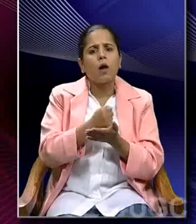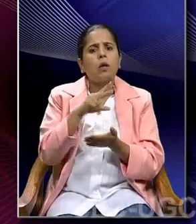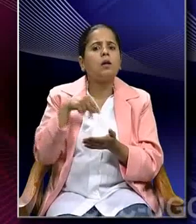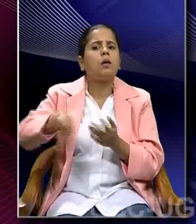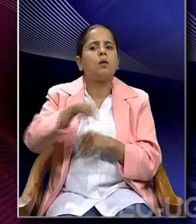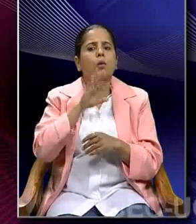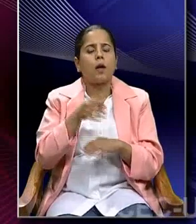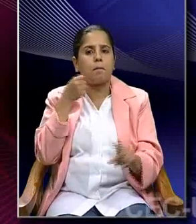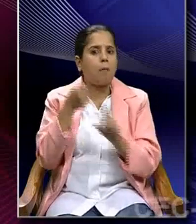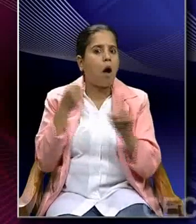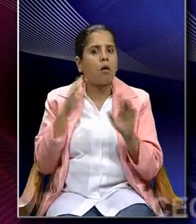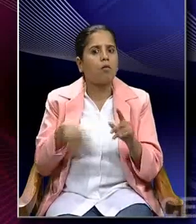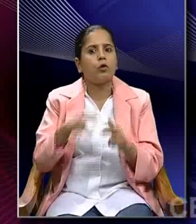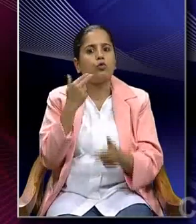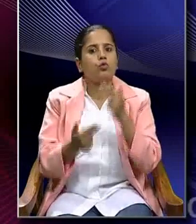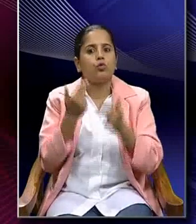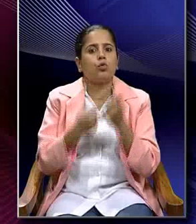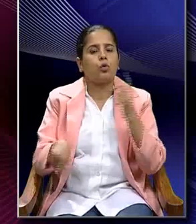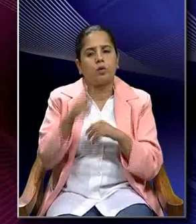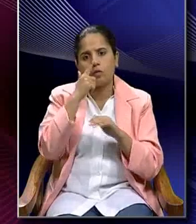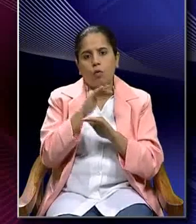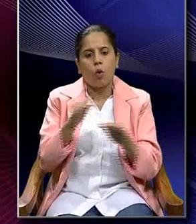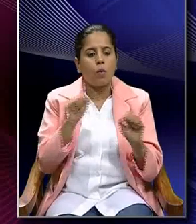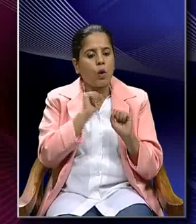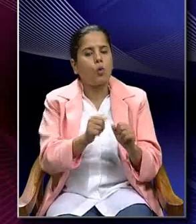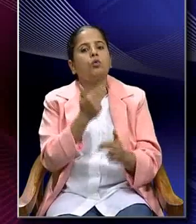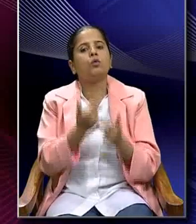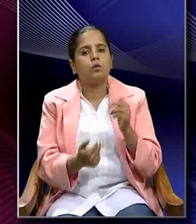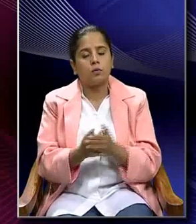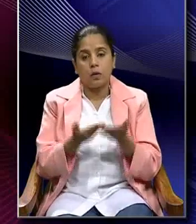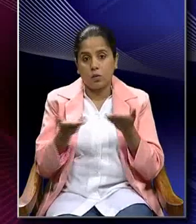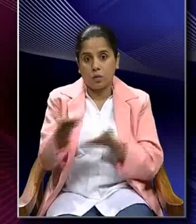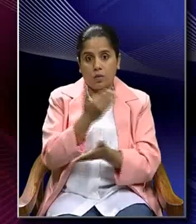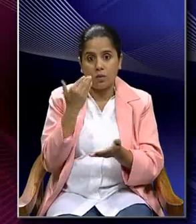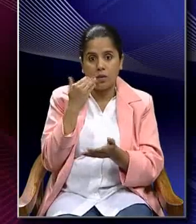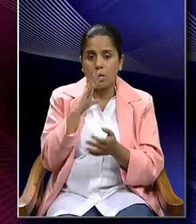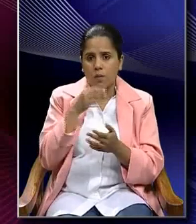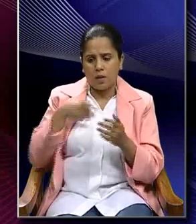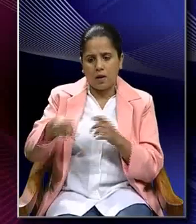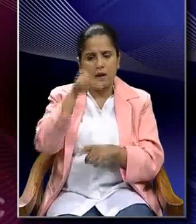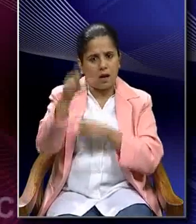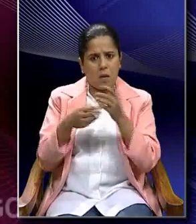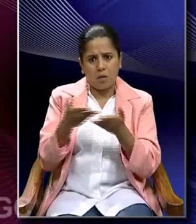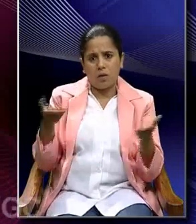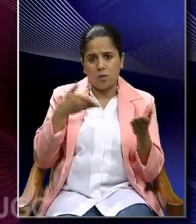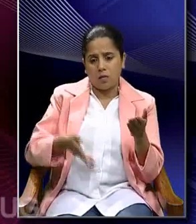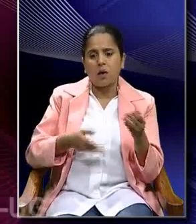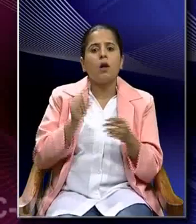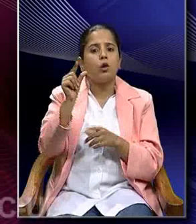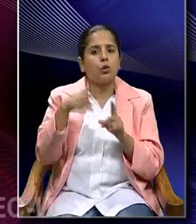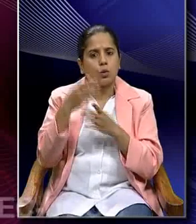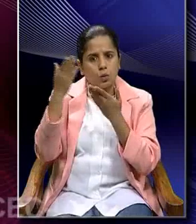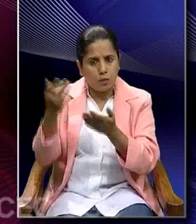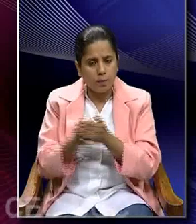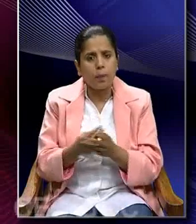and impacted the story of the girl child. So when even in the industrialist country like Britain,